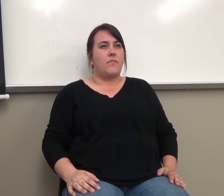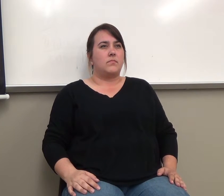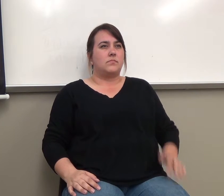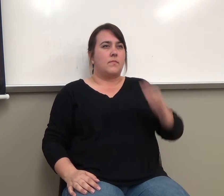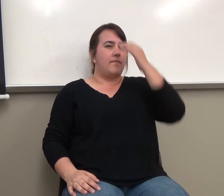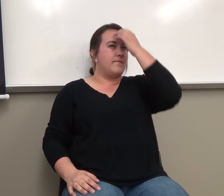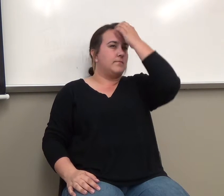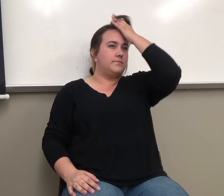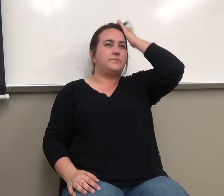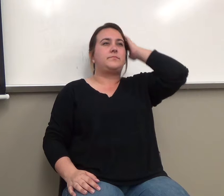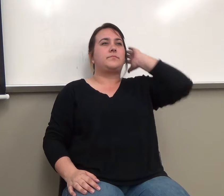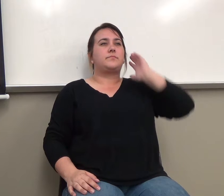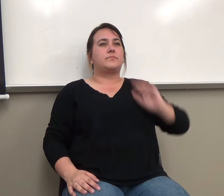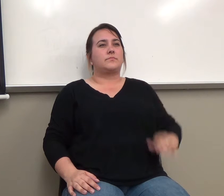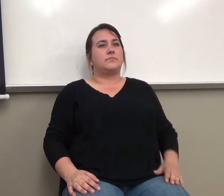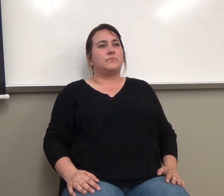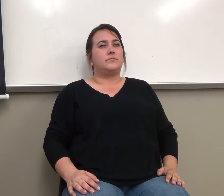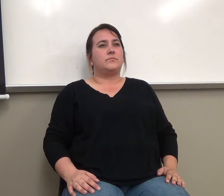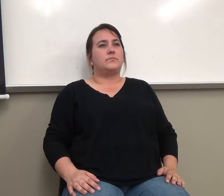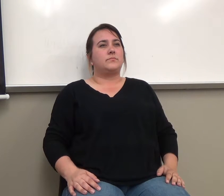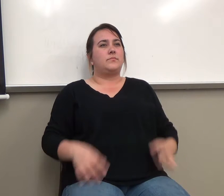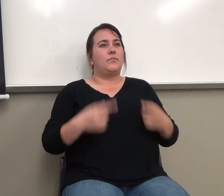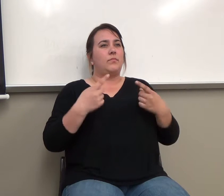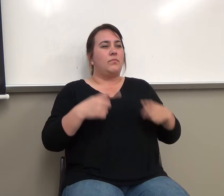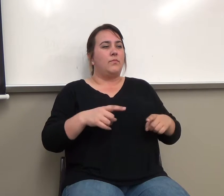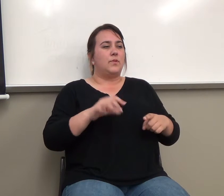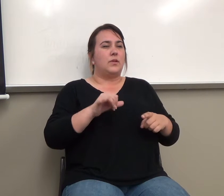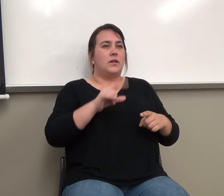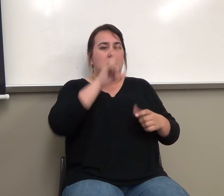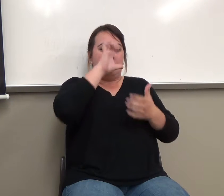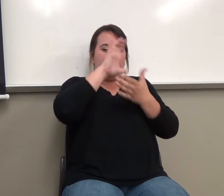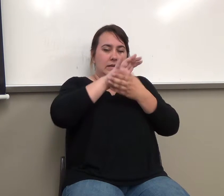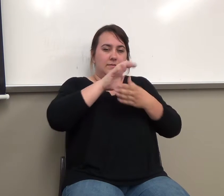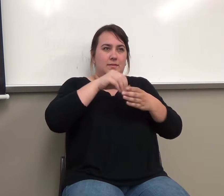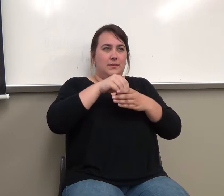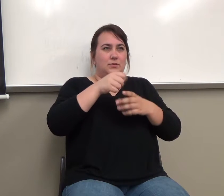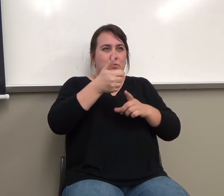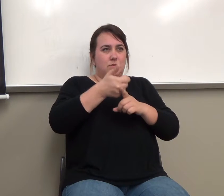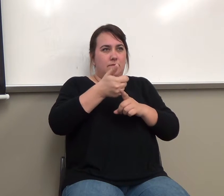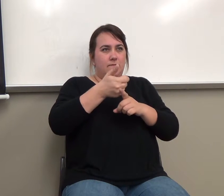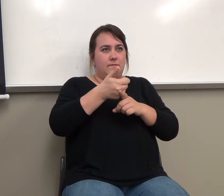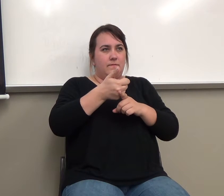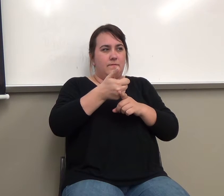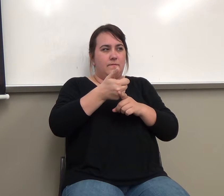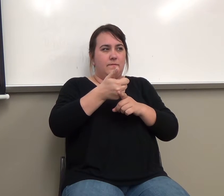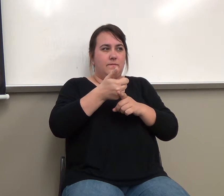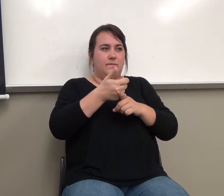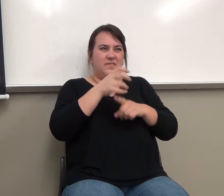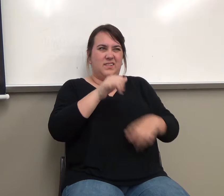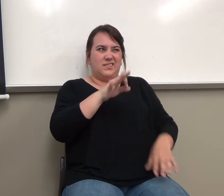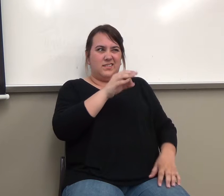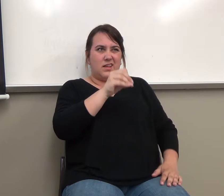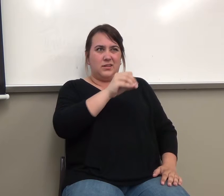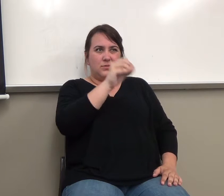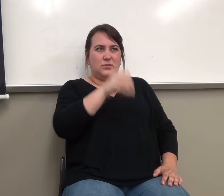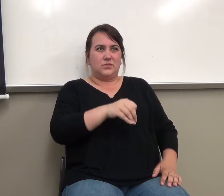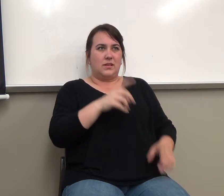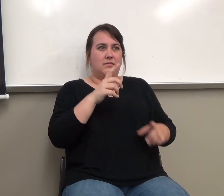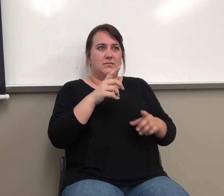to argue that believing in yourself is 90% of success? What did you